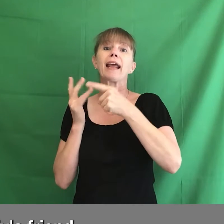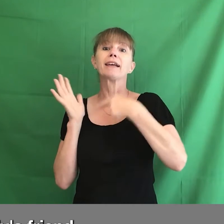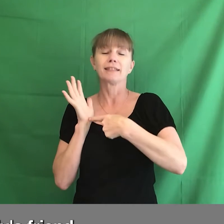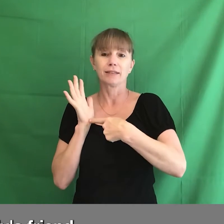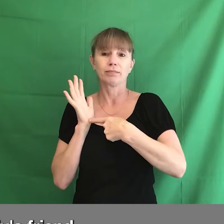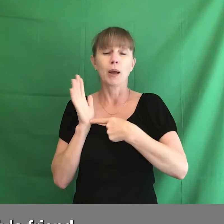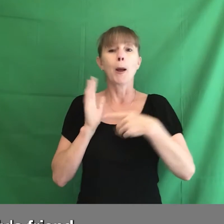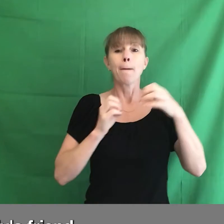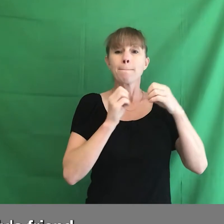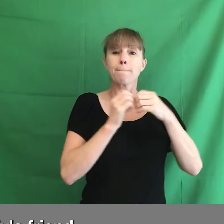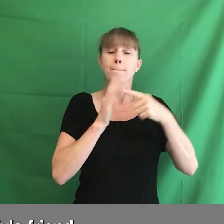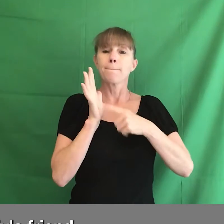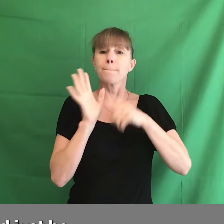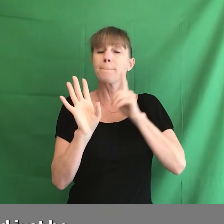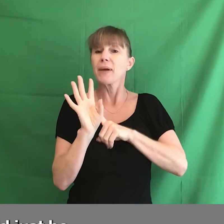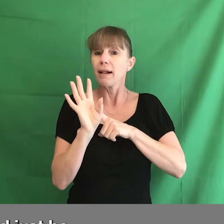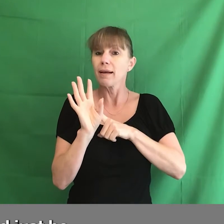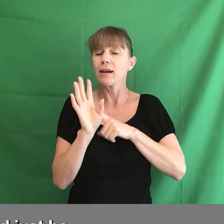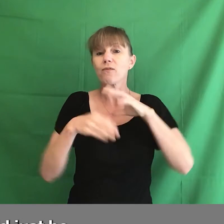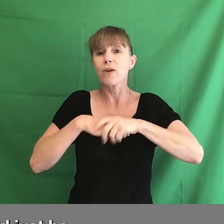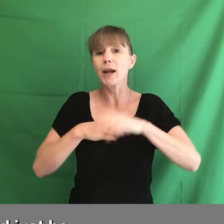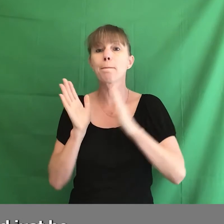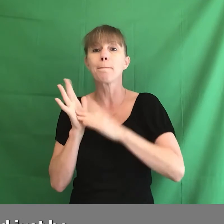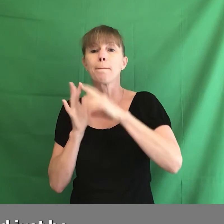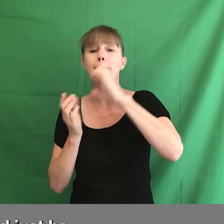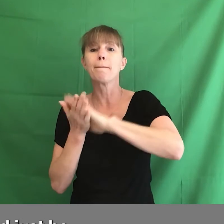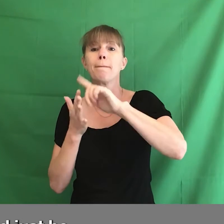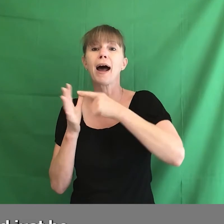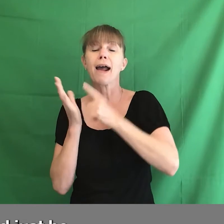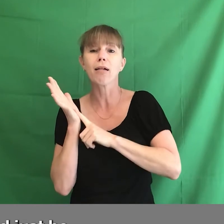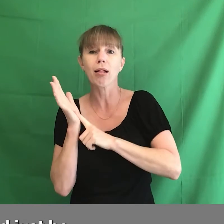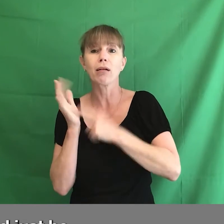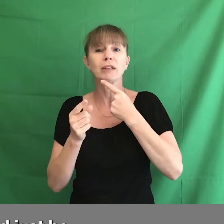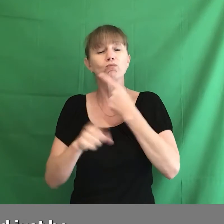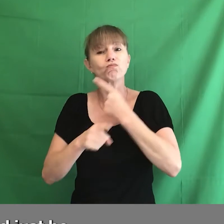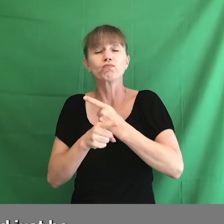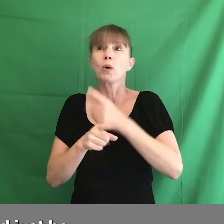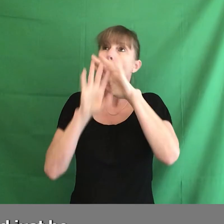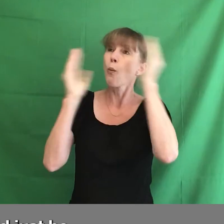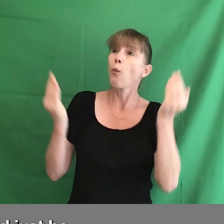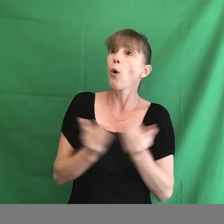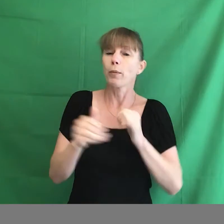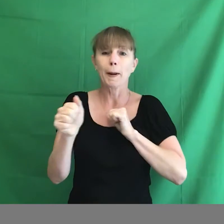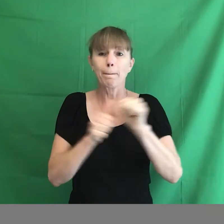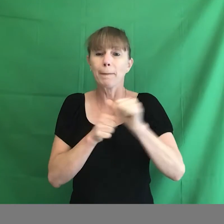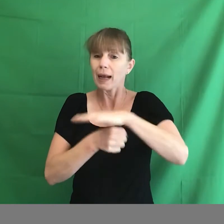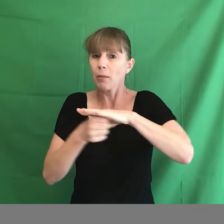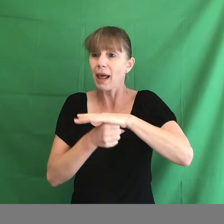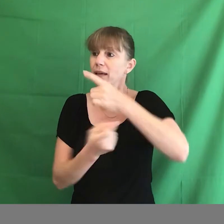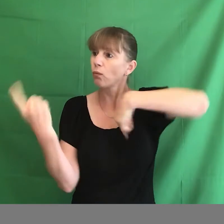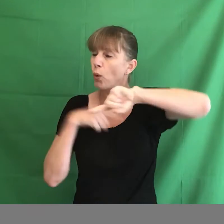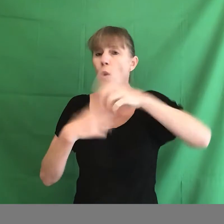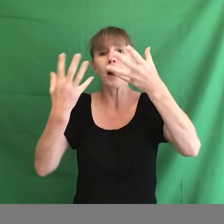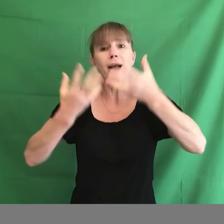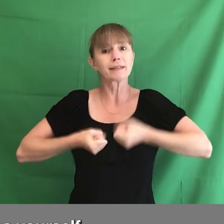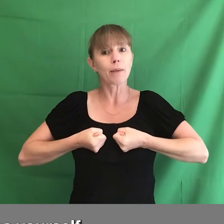friend Michael is talking all about how the world would just be a much better place if we all accepted each other for